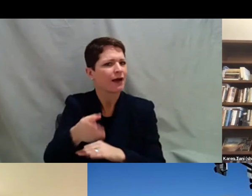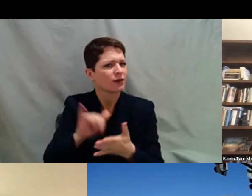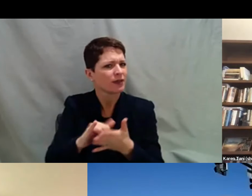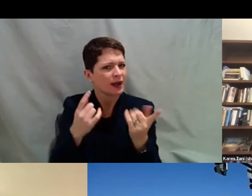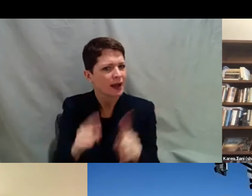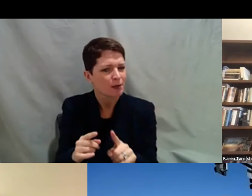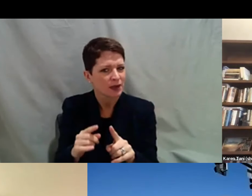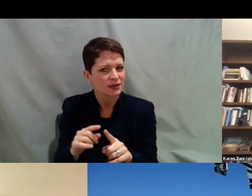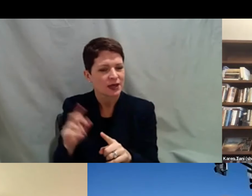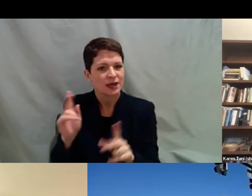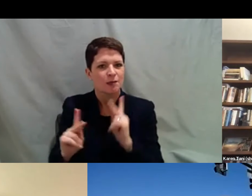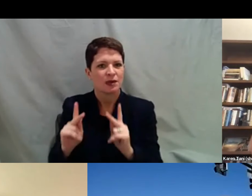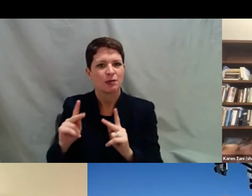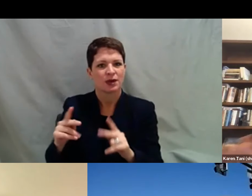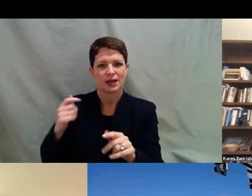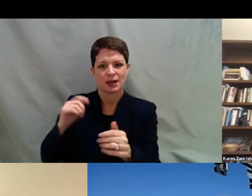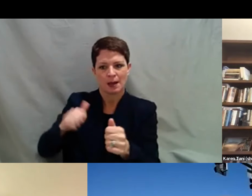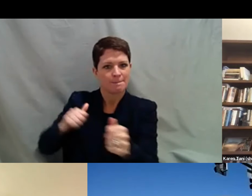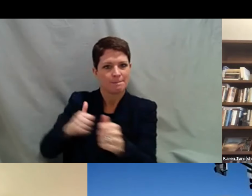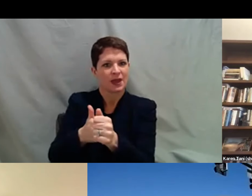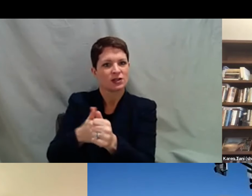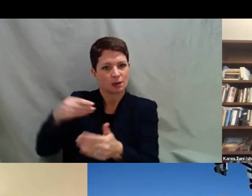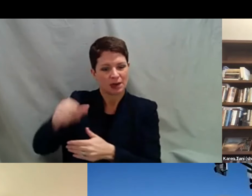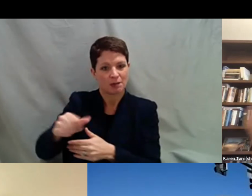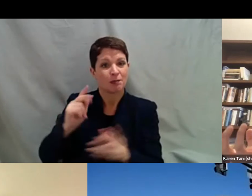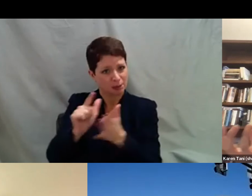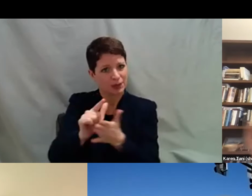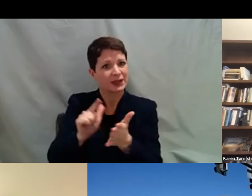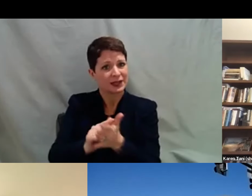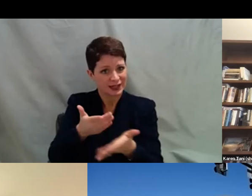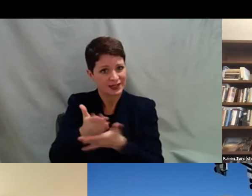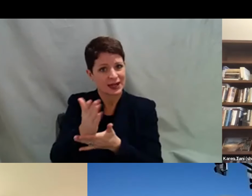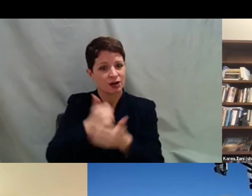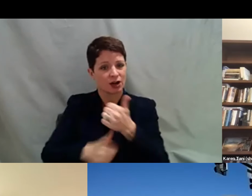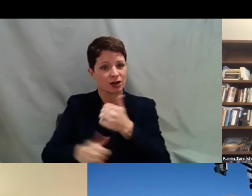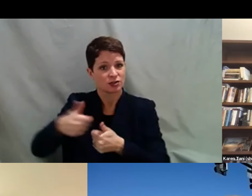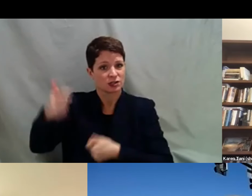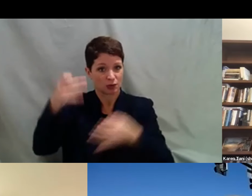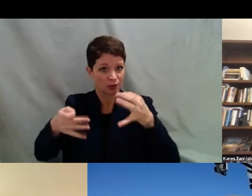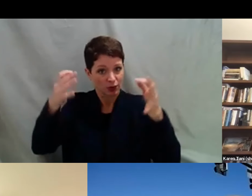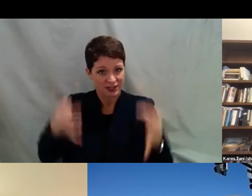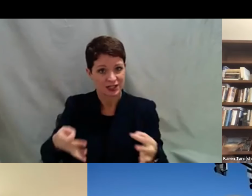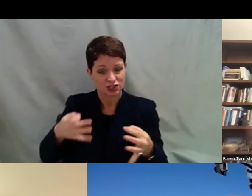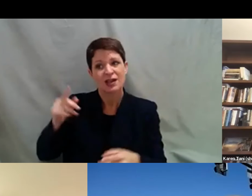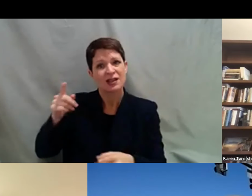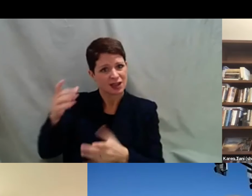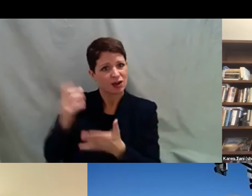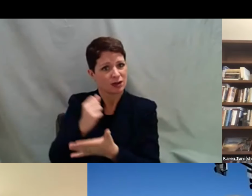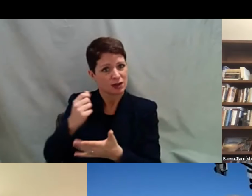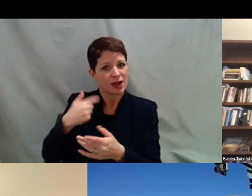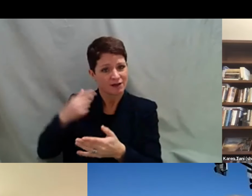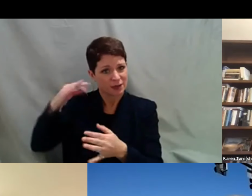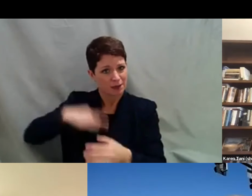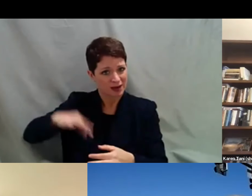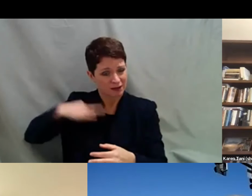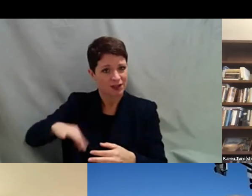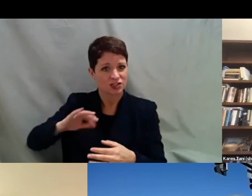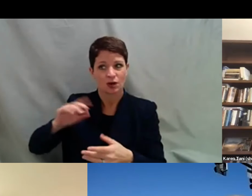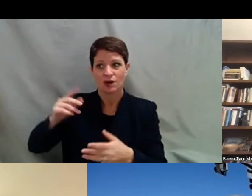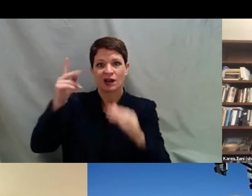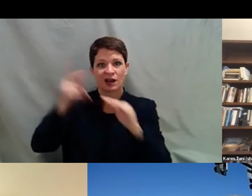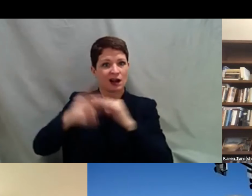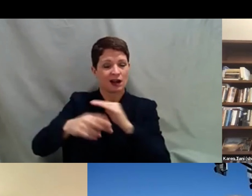getting back payments, right, that were legally entitled according to the Supreme Court to get these benefits. Now imagine people getting